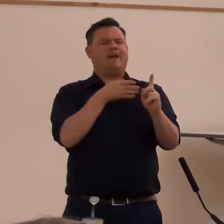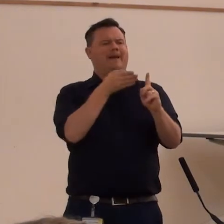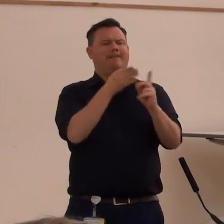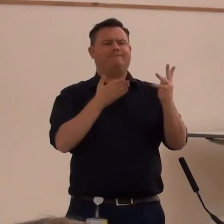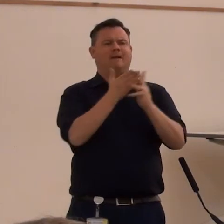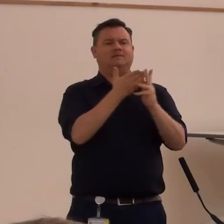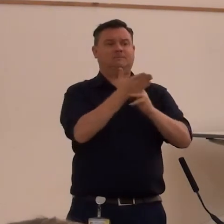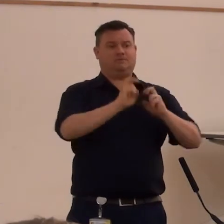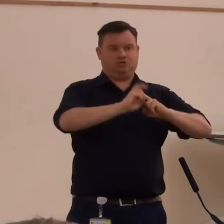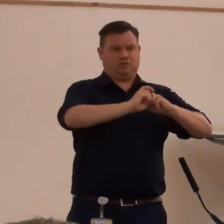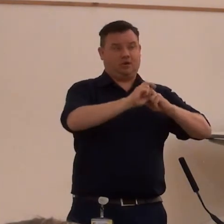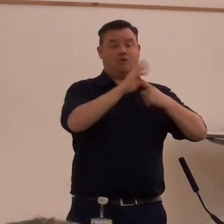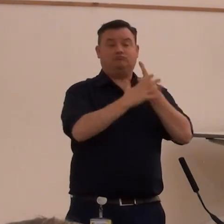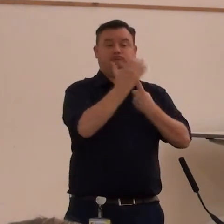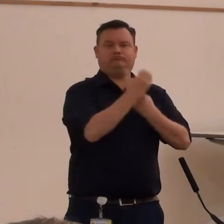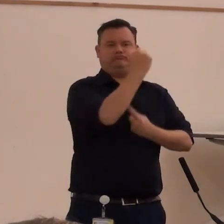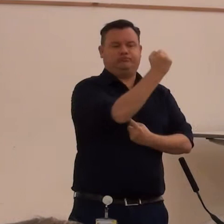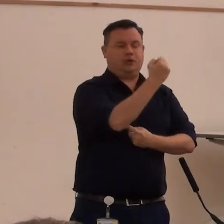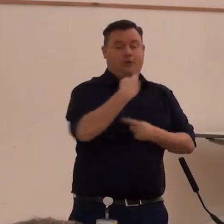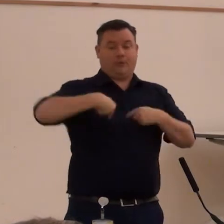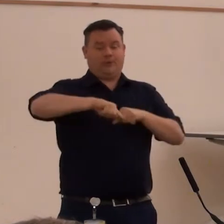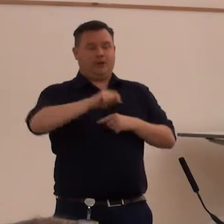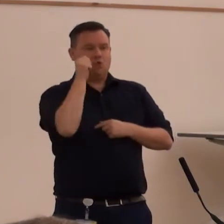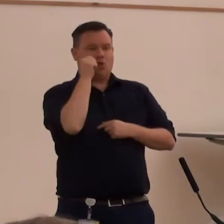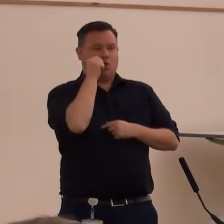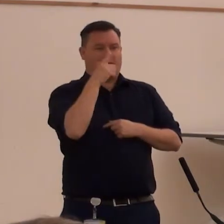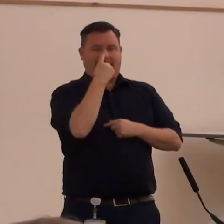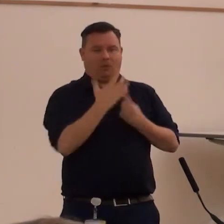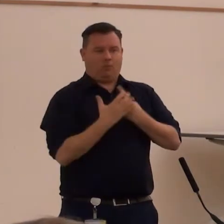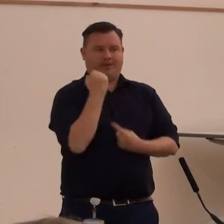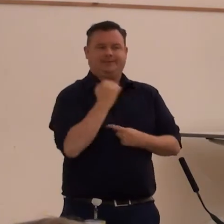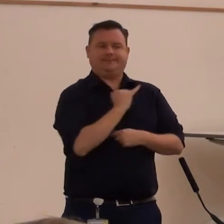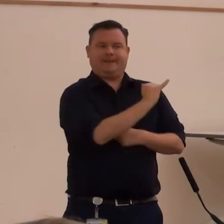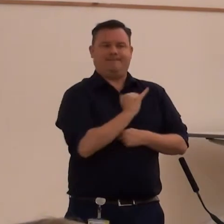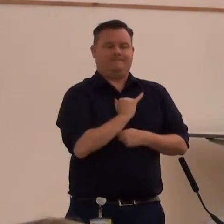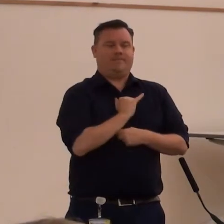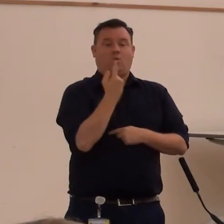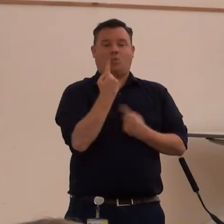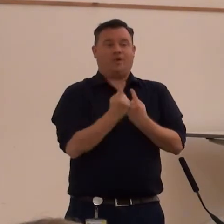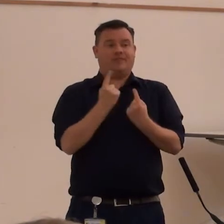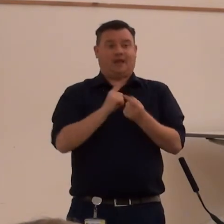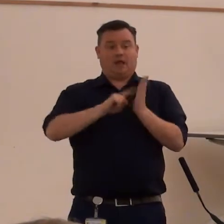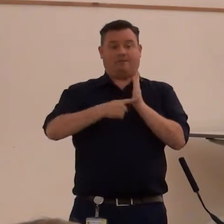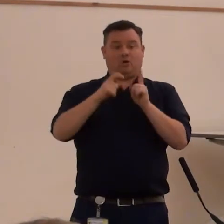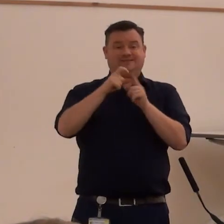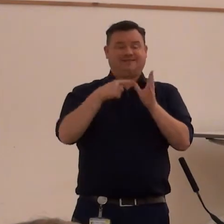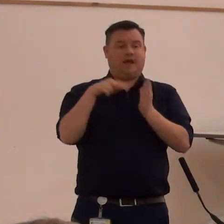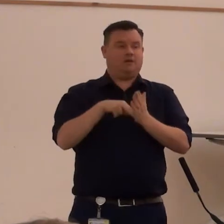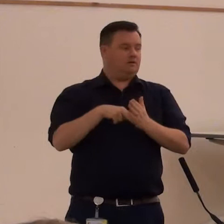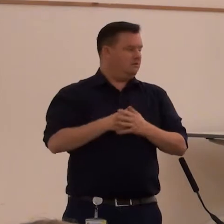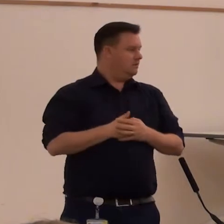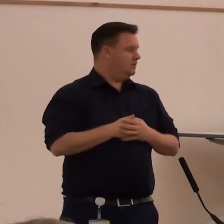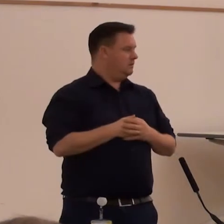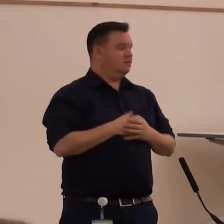well and were effective. And we knew that we could win that. And one of the things about that is that we've got to